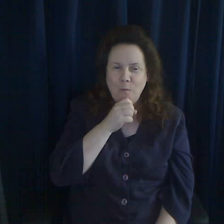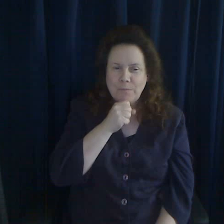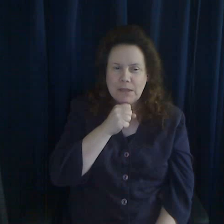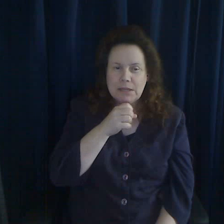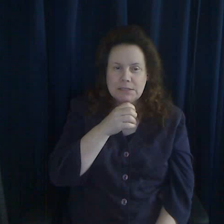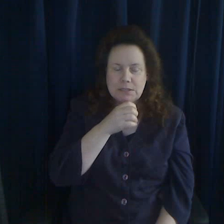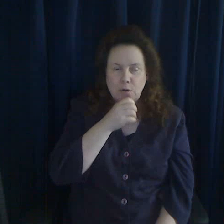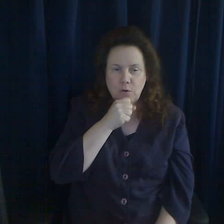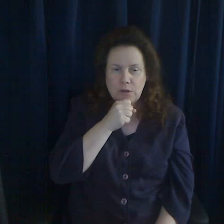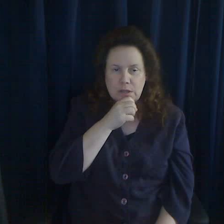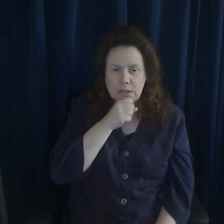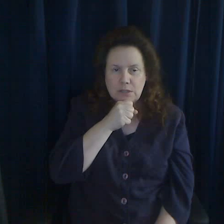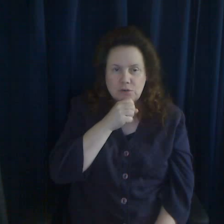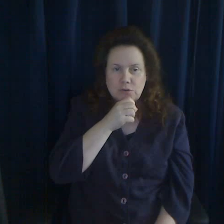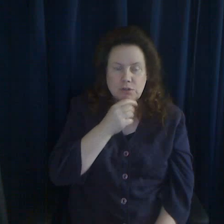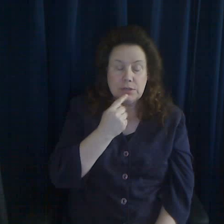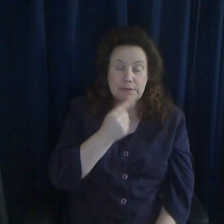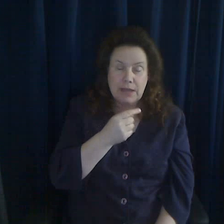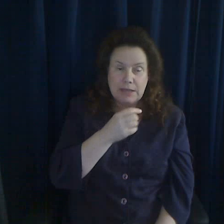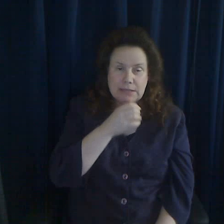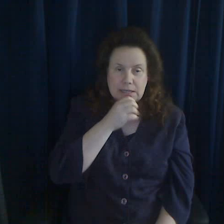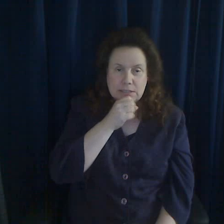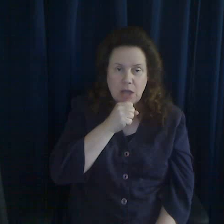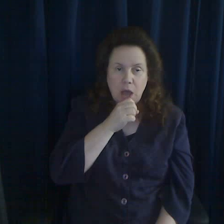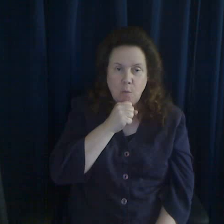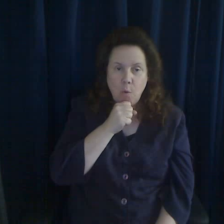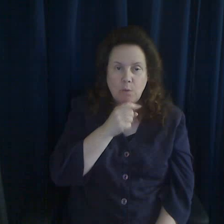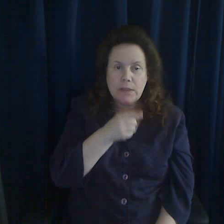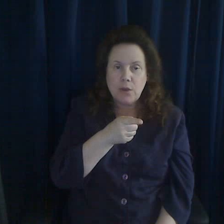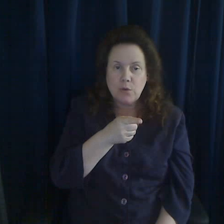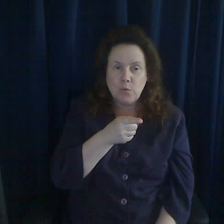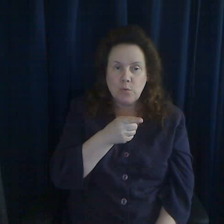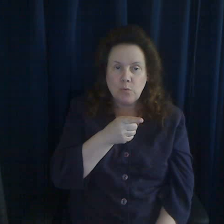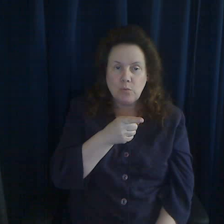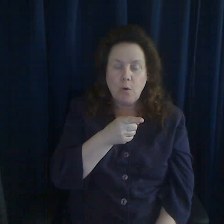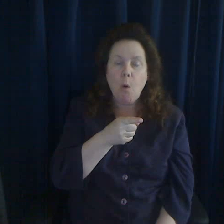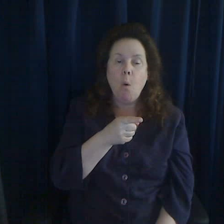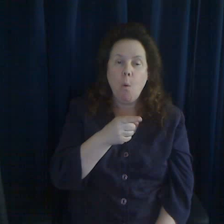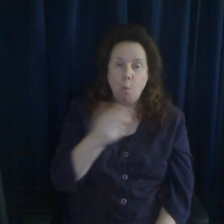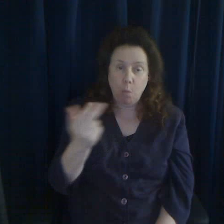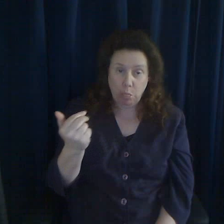So, in the context,